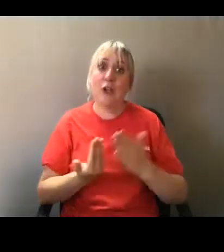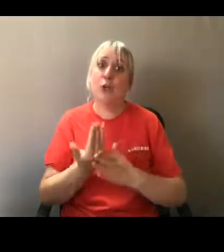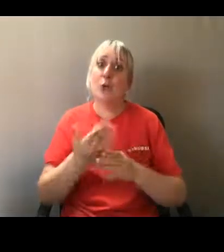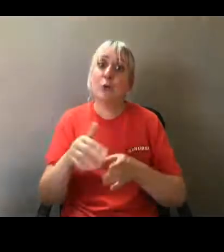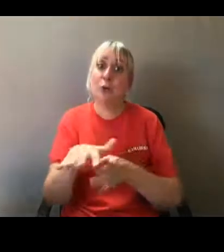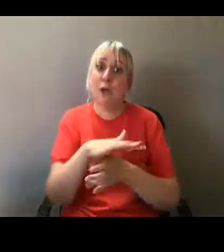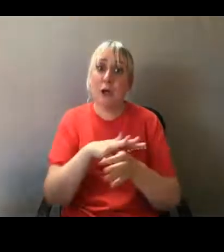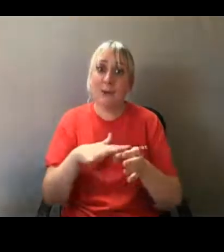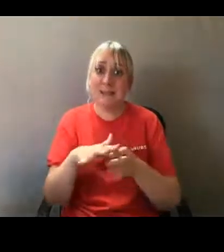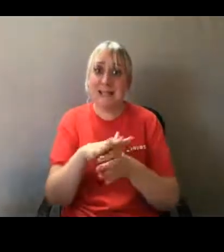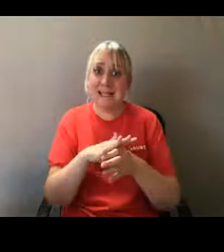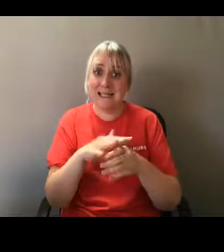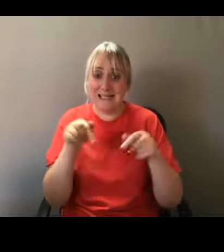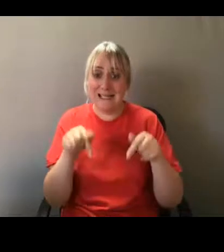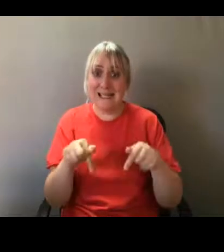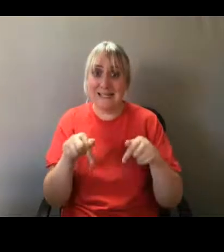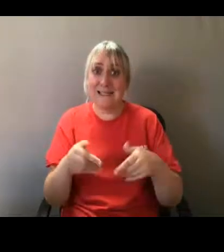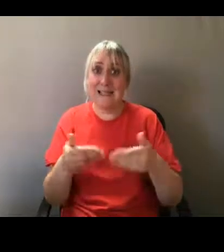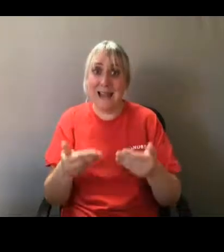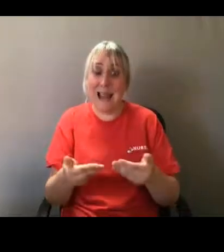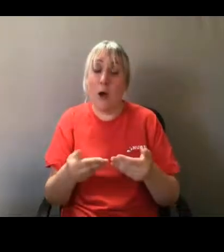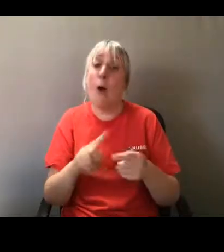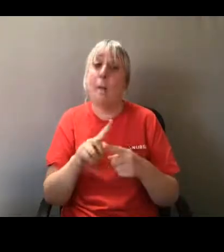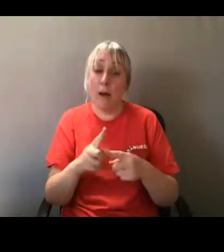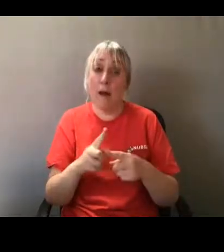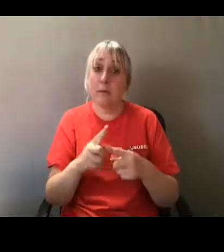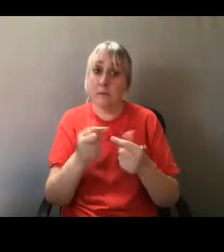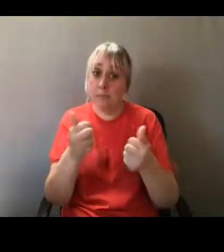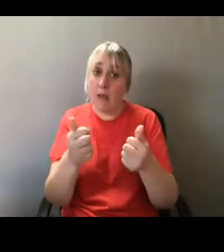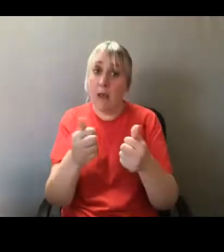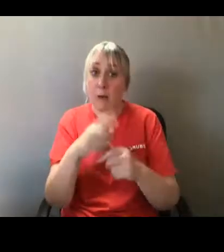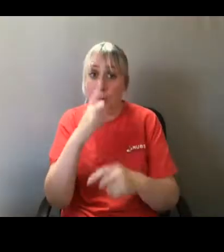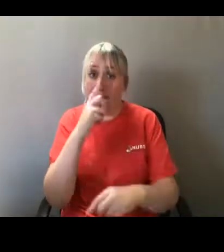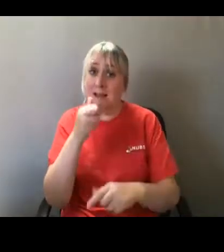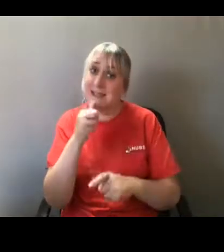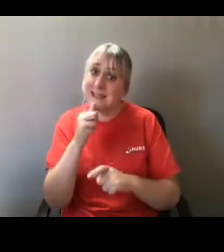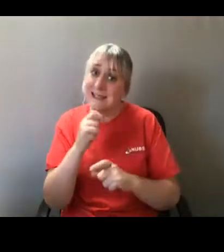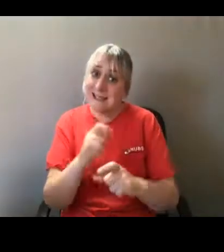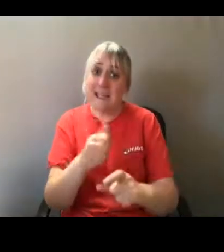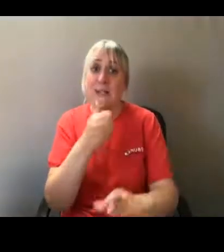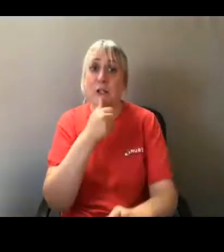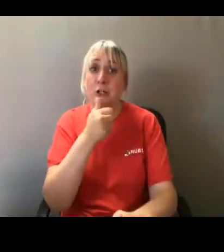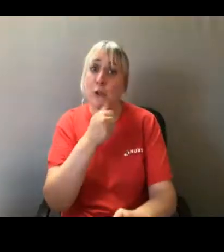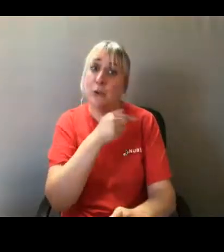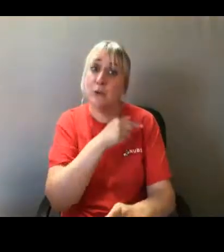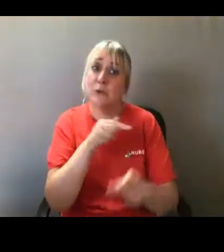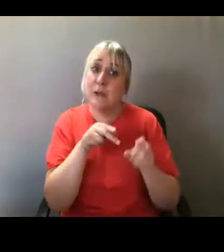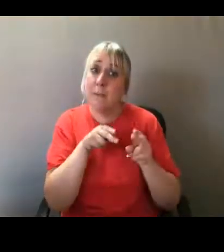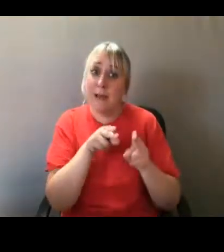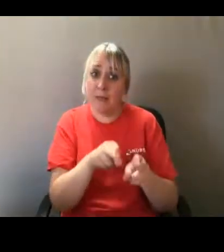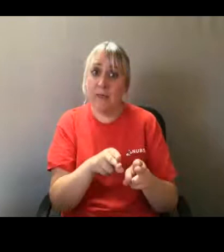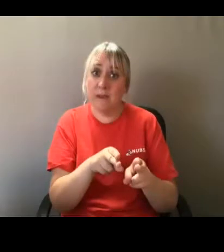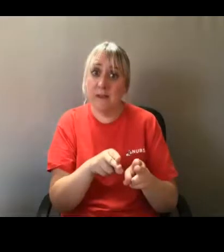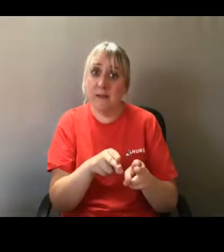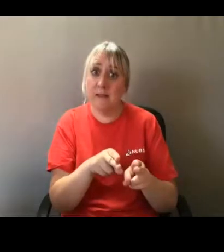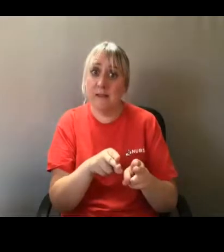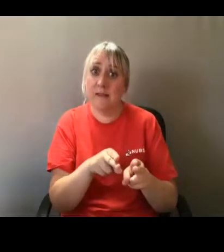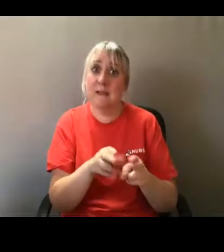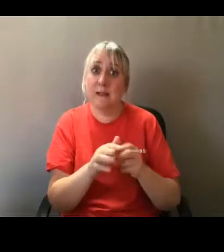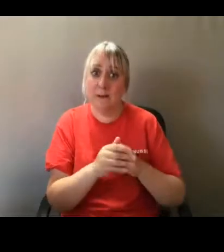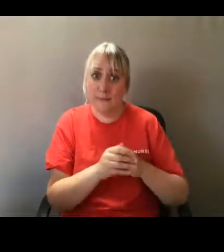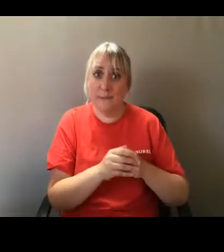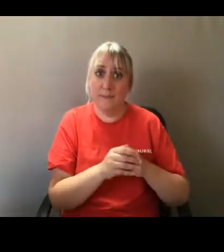circumstances, but still using the methods that we have within the